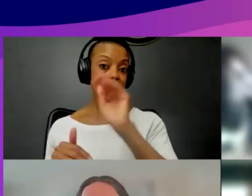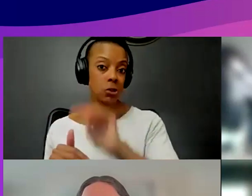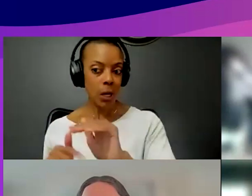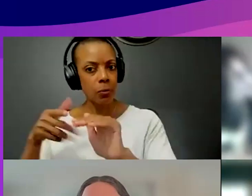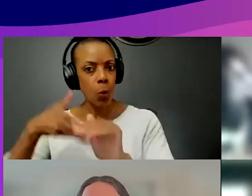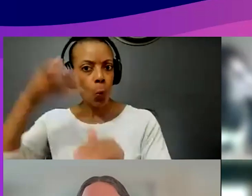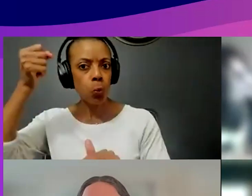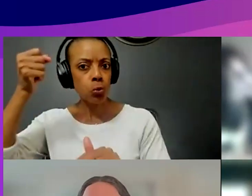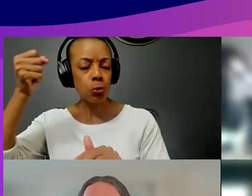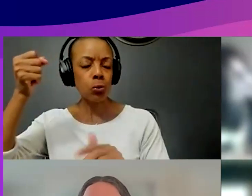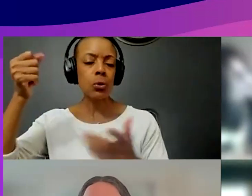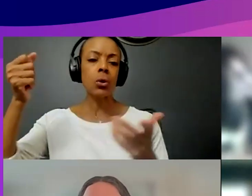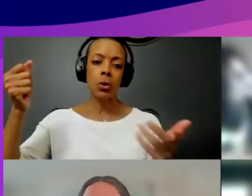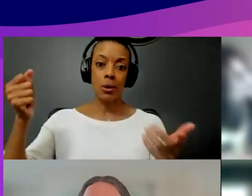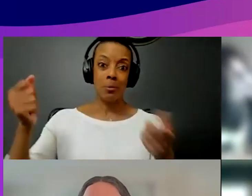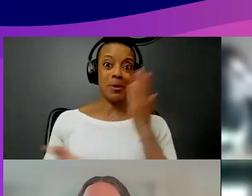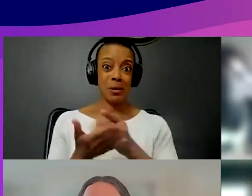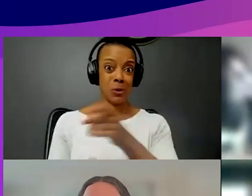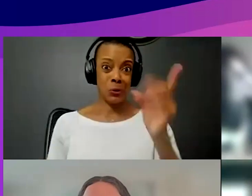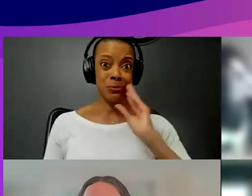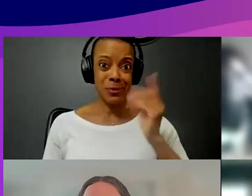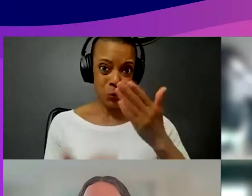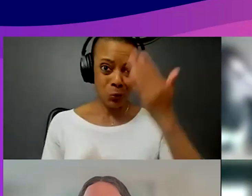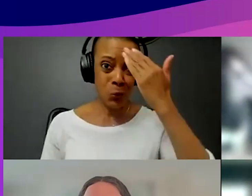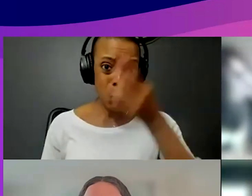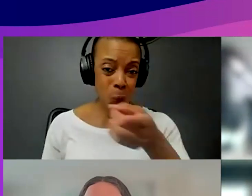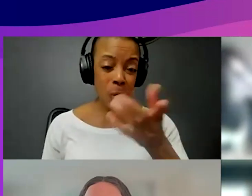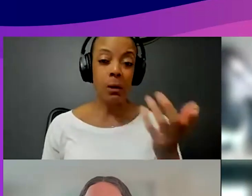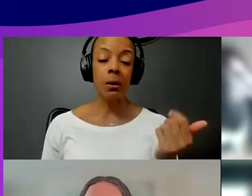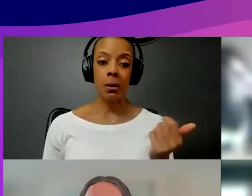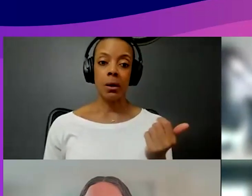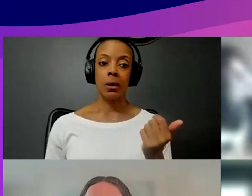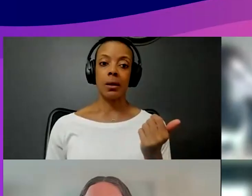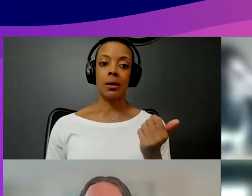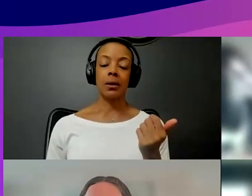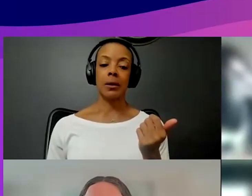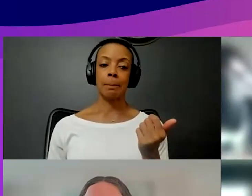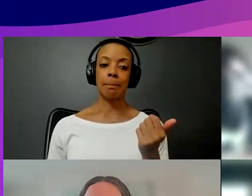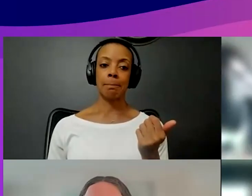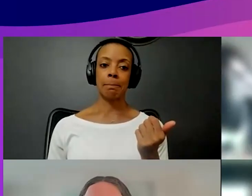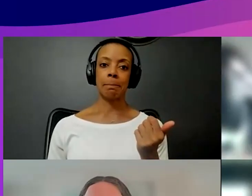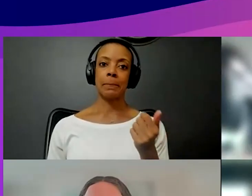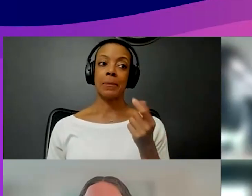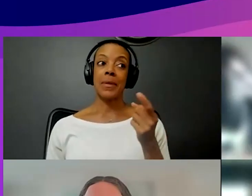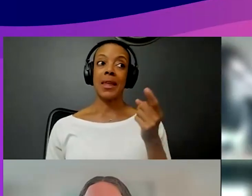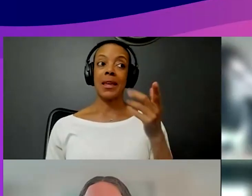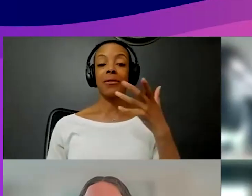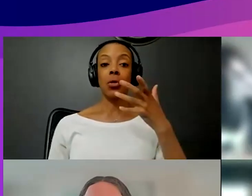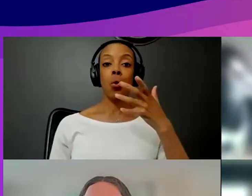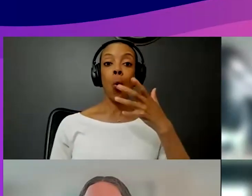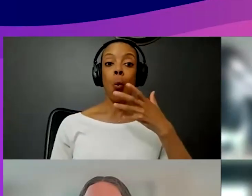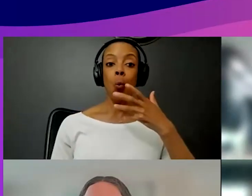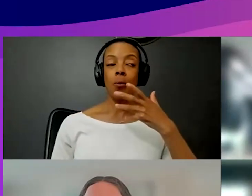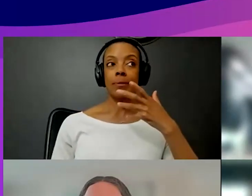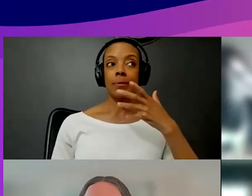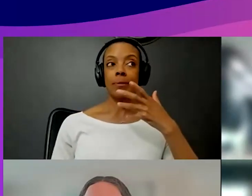like, it's, you know, like you're very you don't want to kind of implicate your child in like the criminal justice system unless you know,